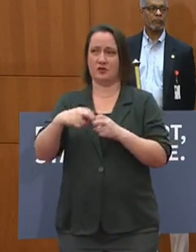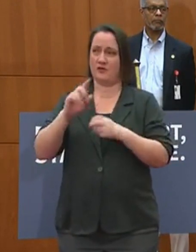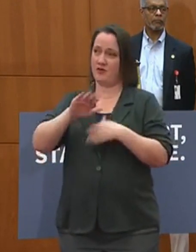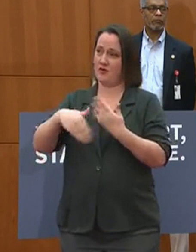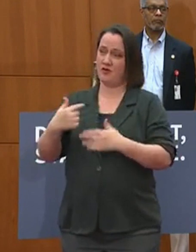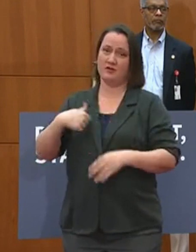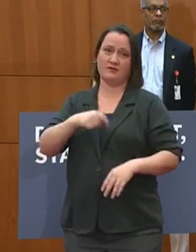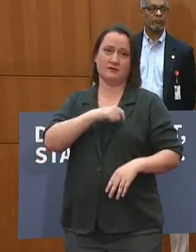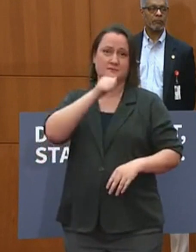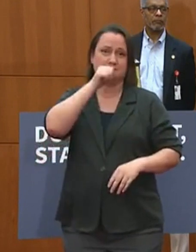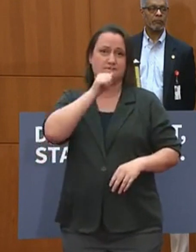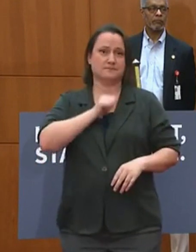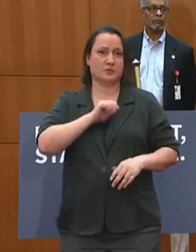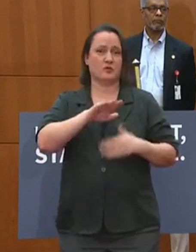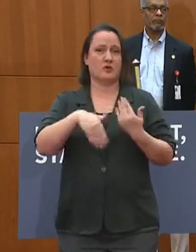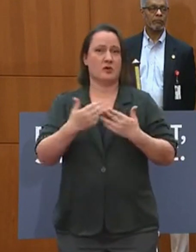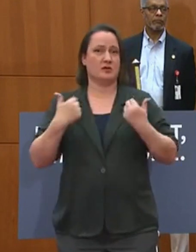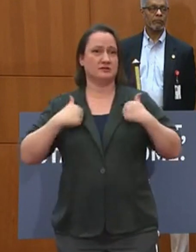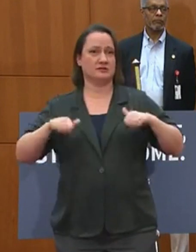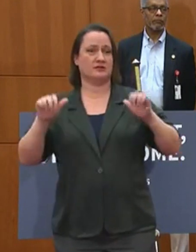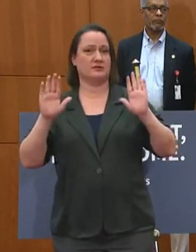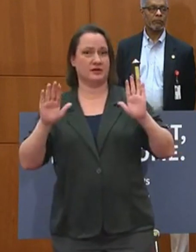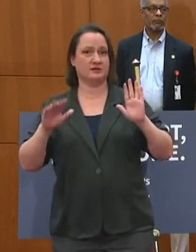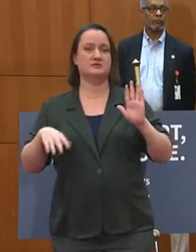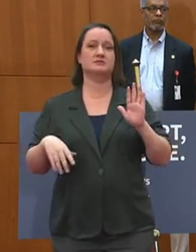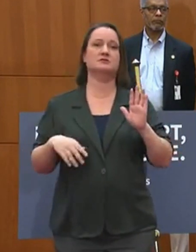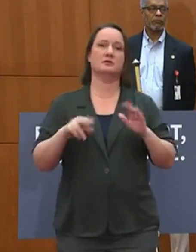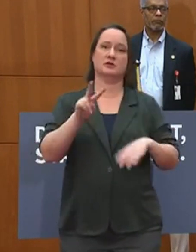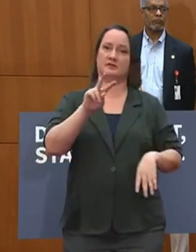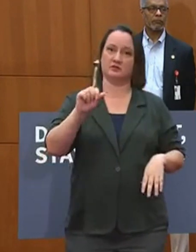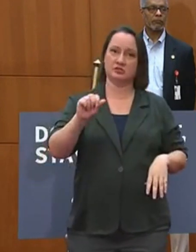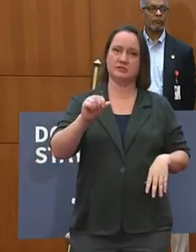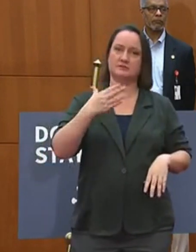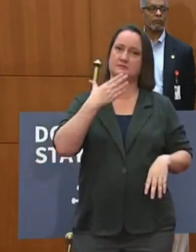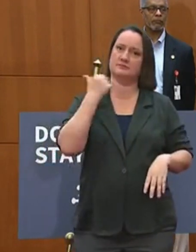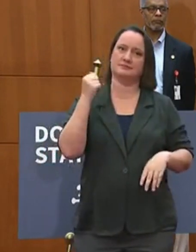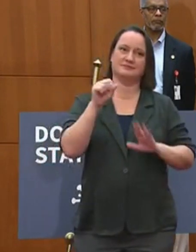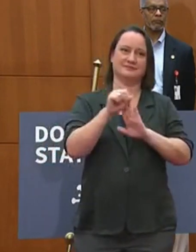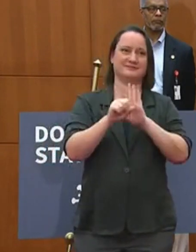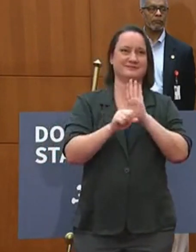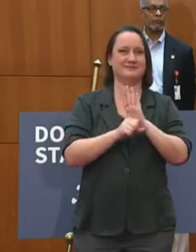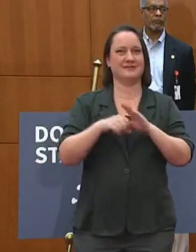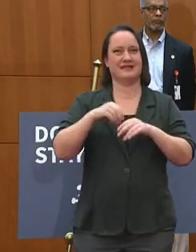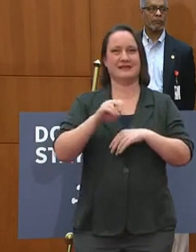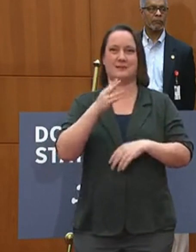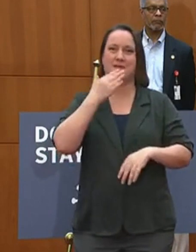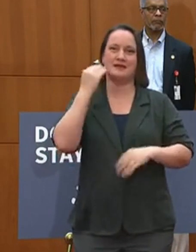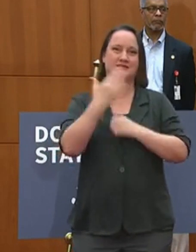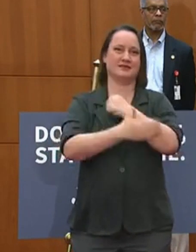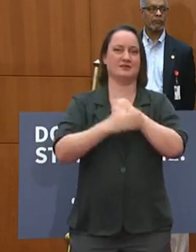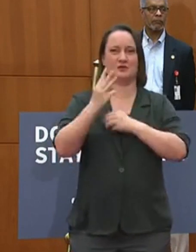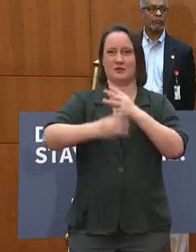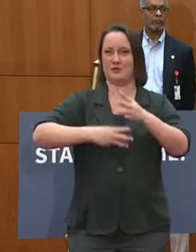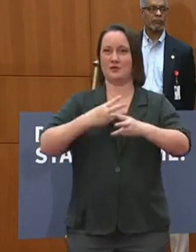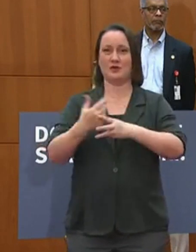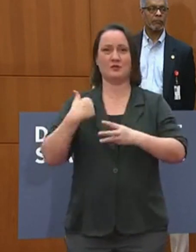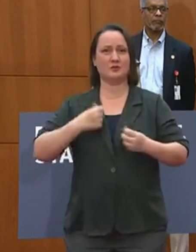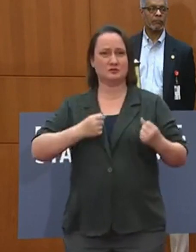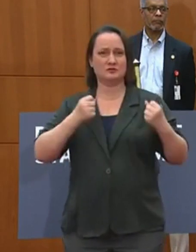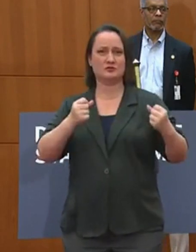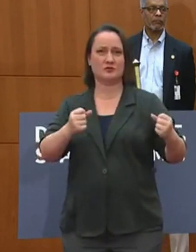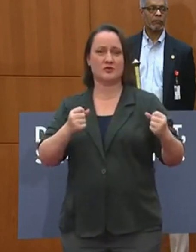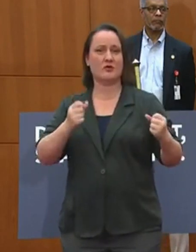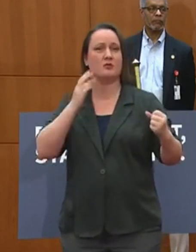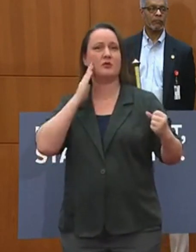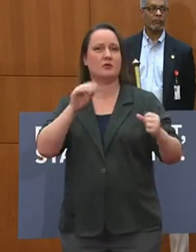We are all making sacrifices, but Virginia is the best state and the best country in the world, and we're strong, and we're going to get